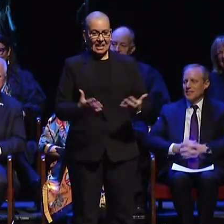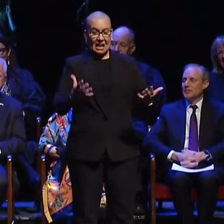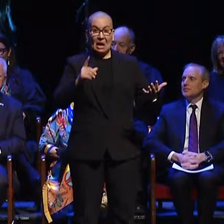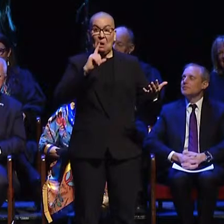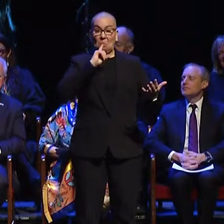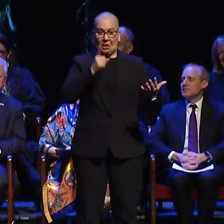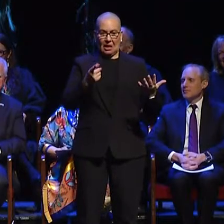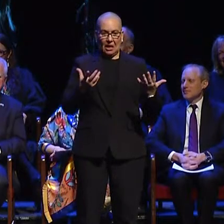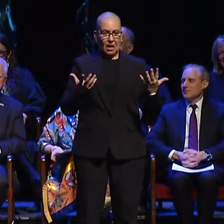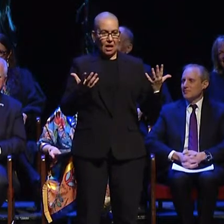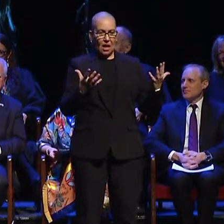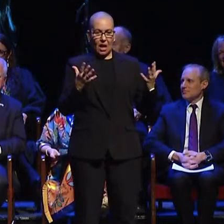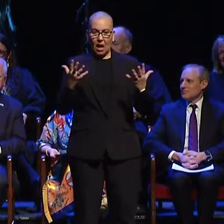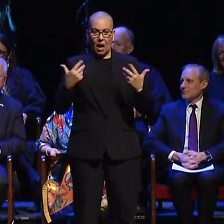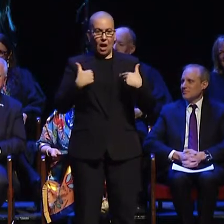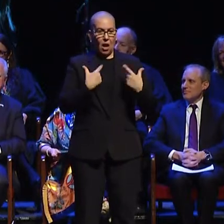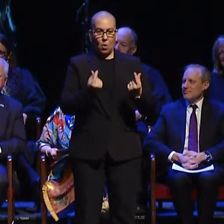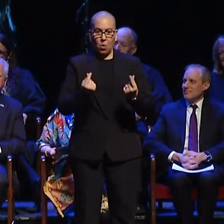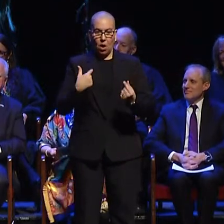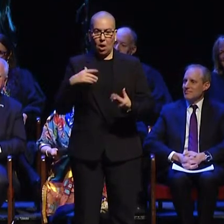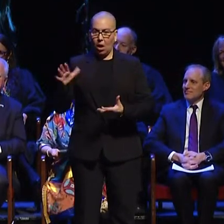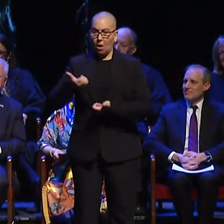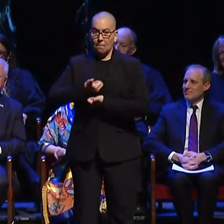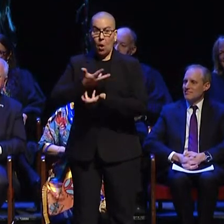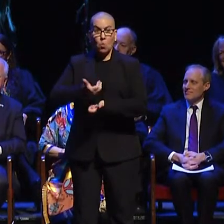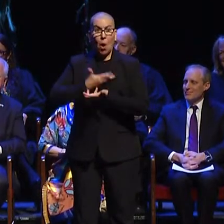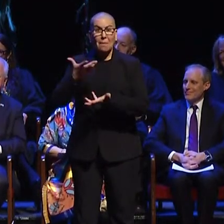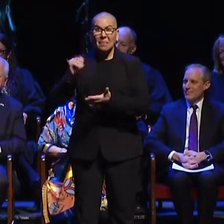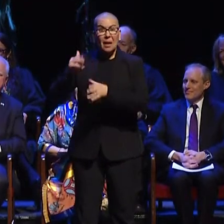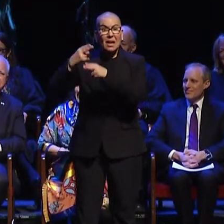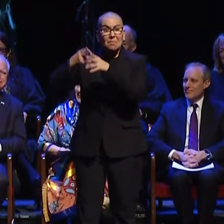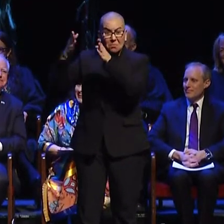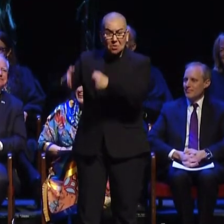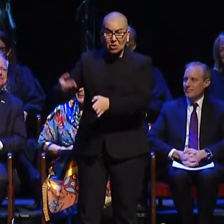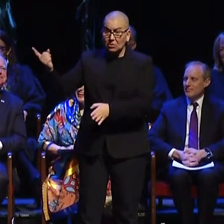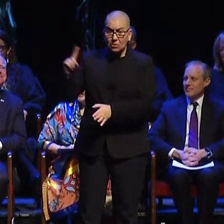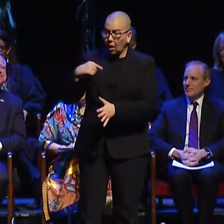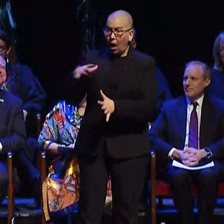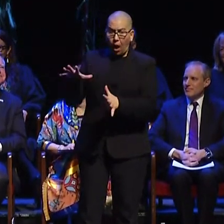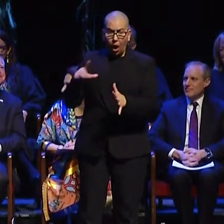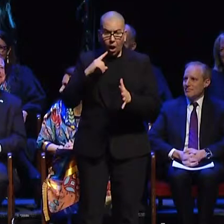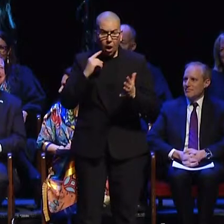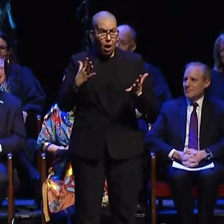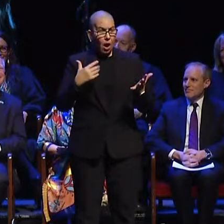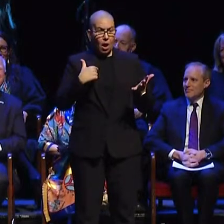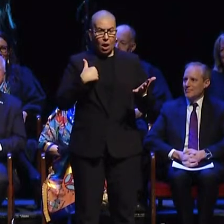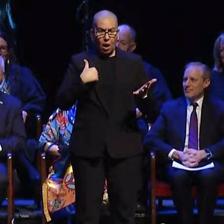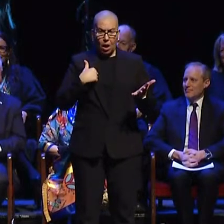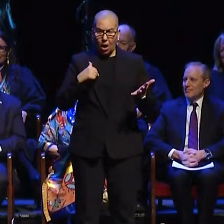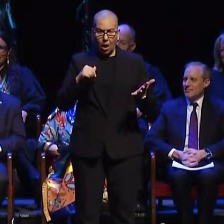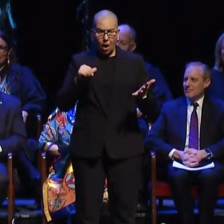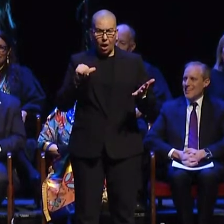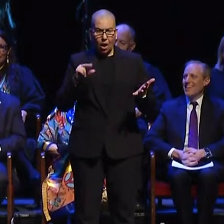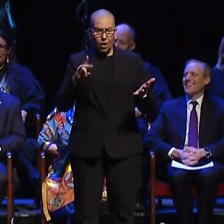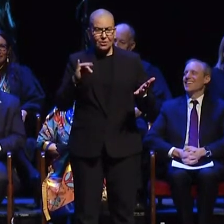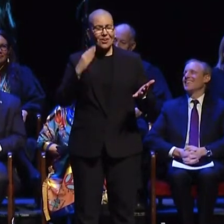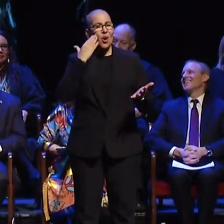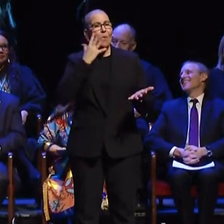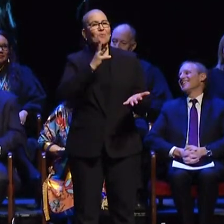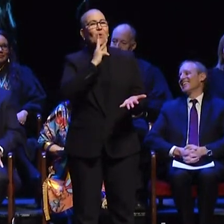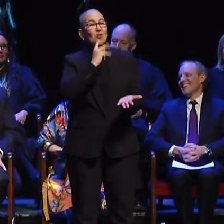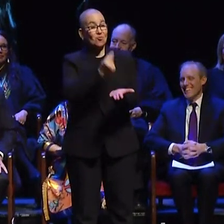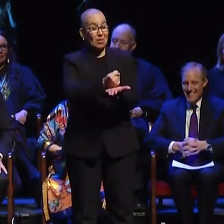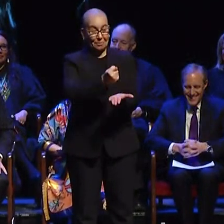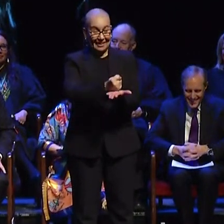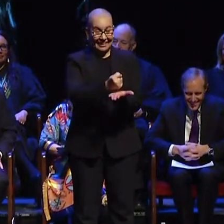poet laureate. So how does an auditor do that? Well, let's talk about the water treatment plant. Let's talk